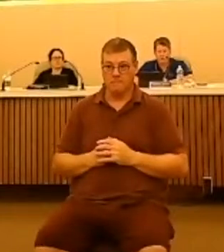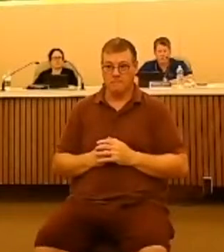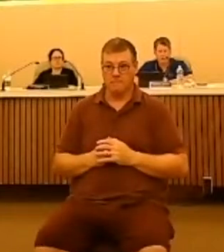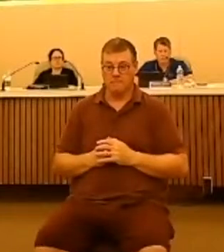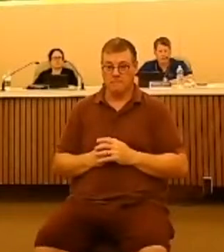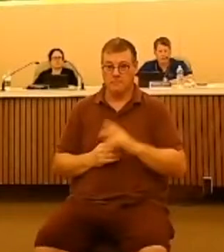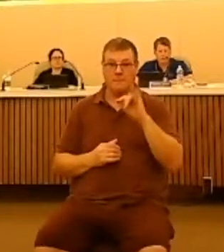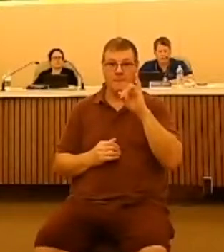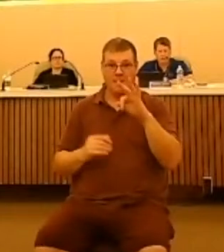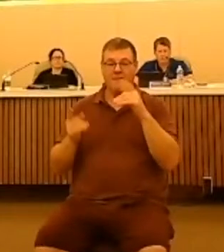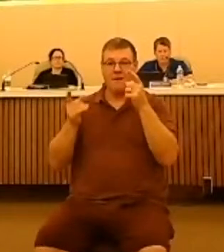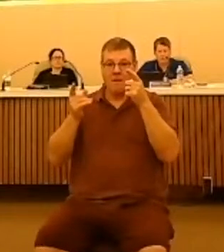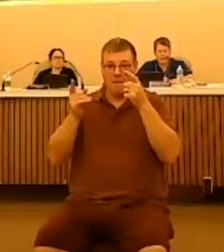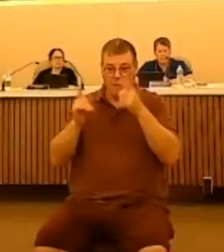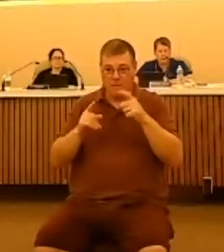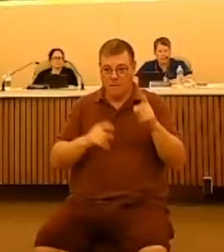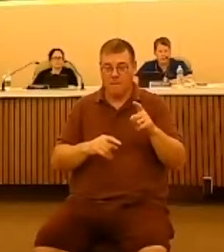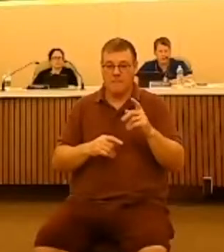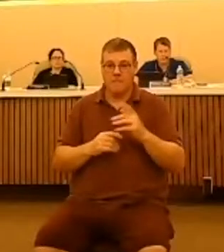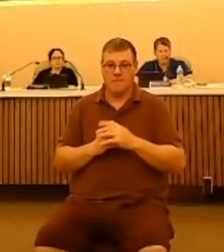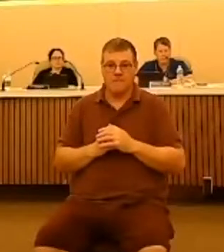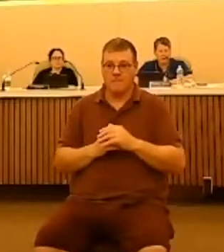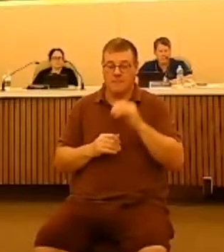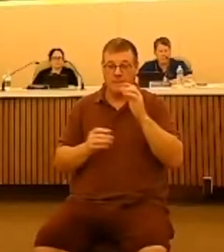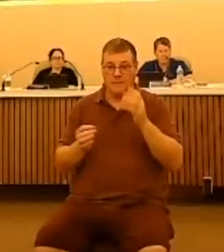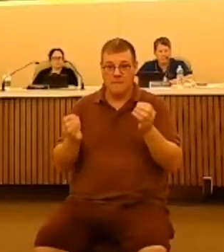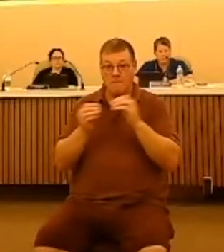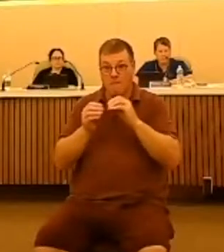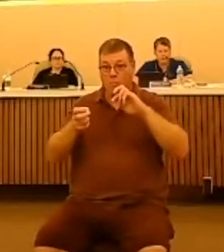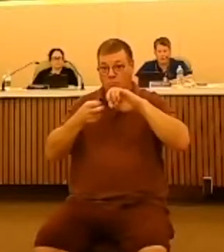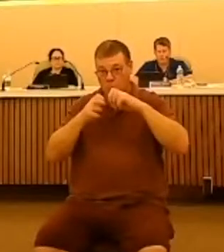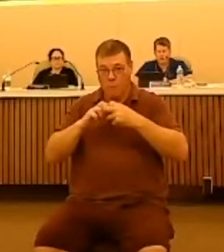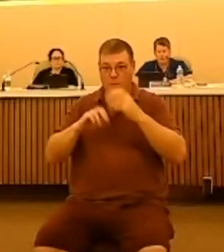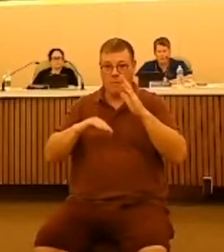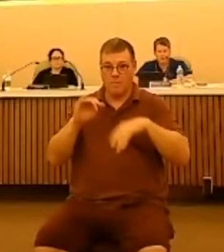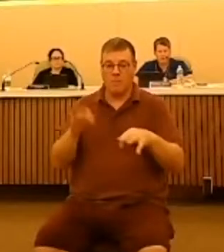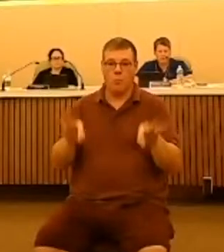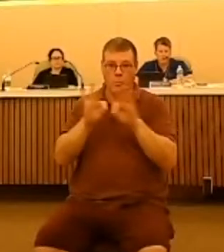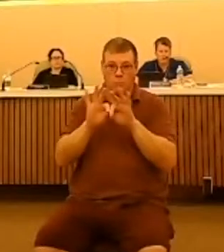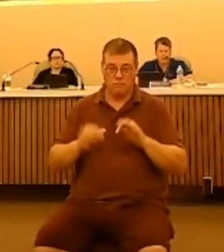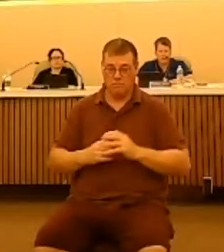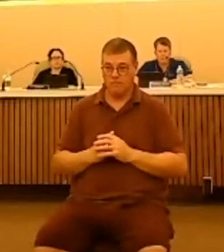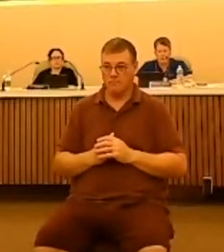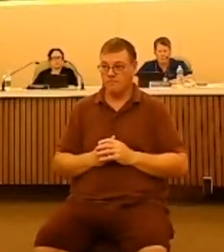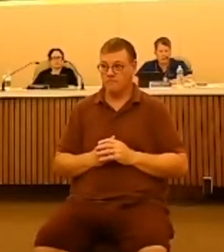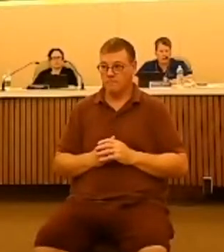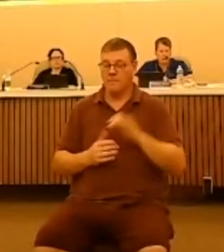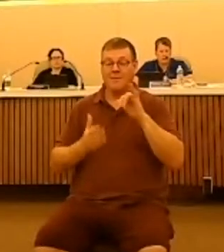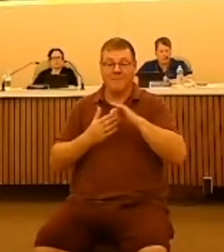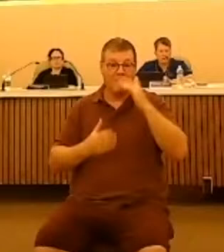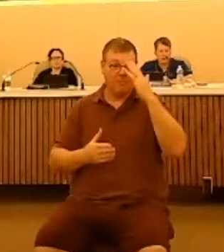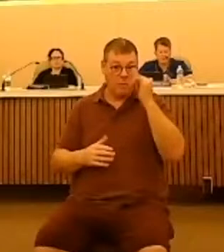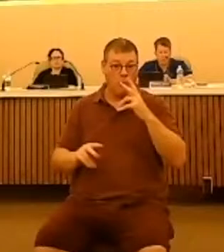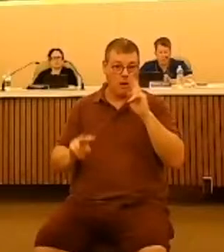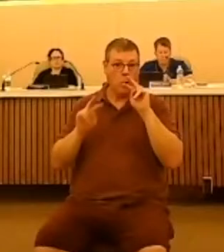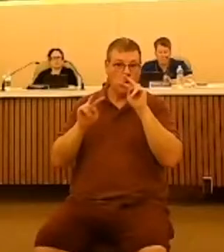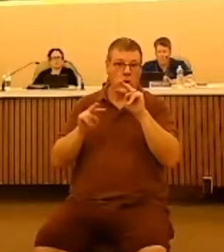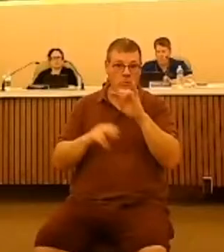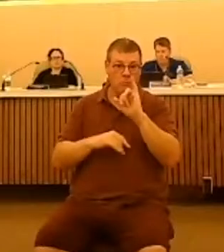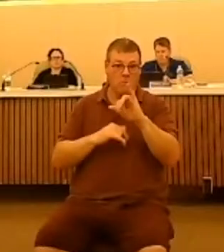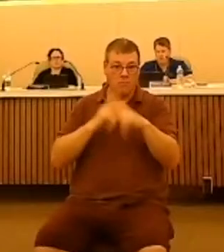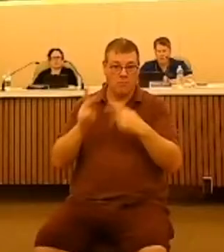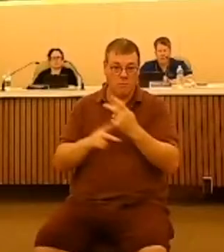If it turns out that they're, for lack of a better way to put it, more problems than they're worth. So that's why we're looking at those kinds of